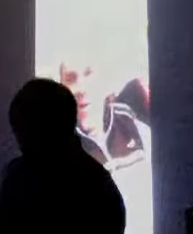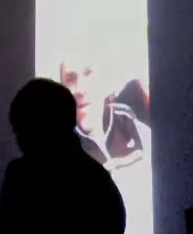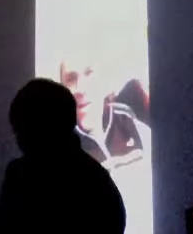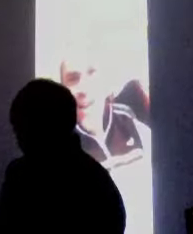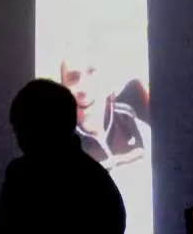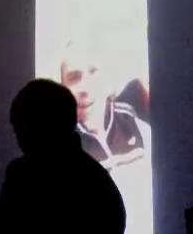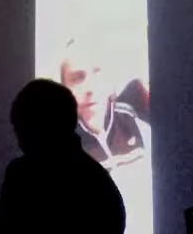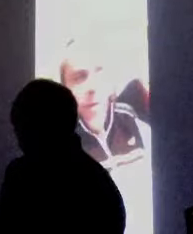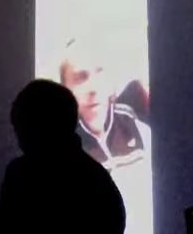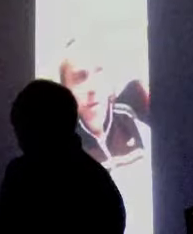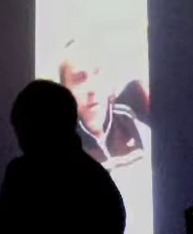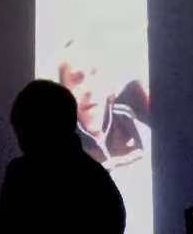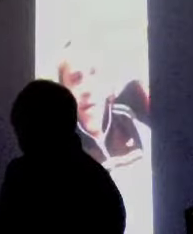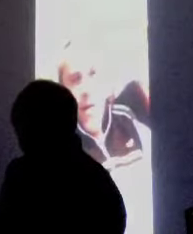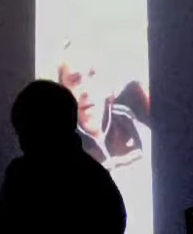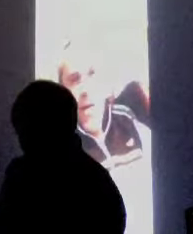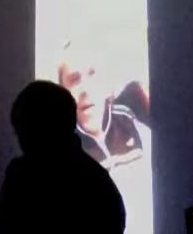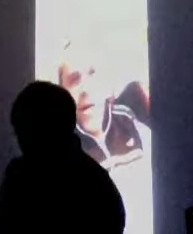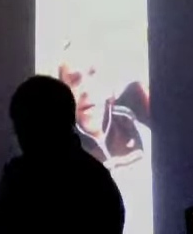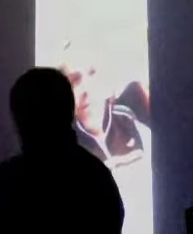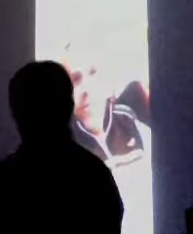Warrensville. I was remembered that